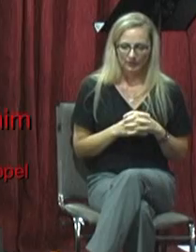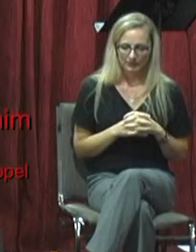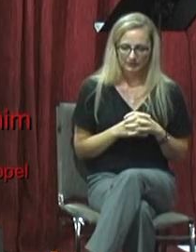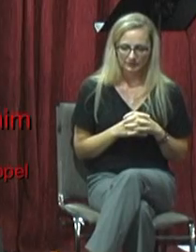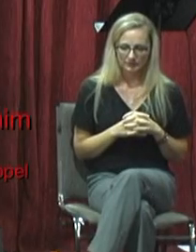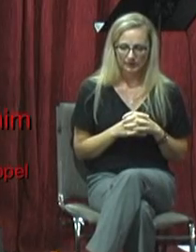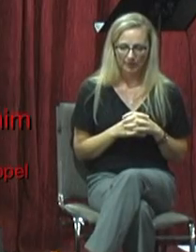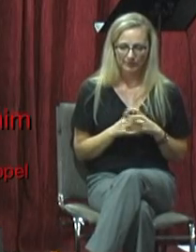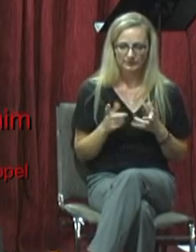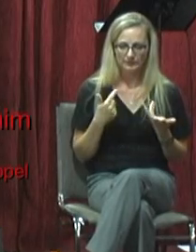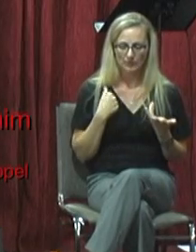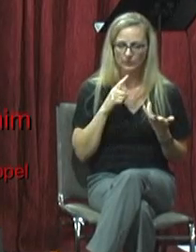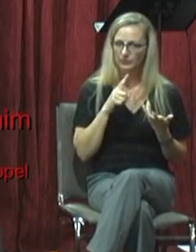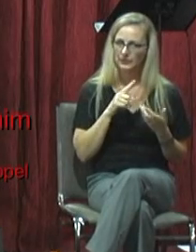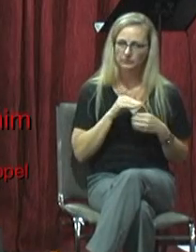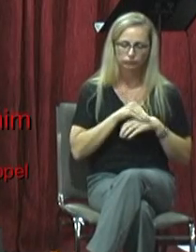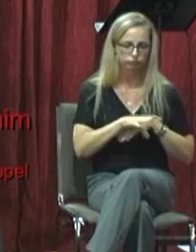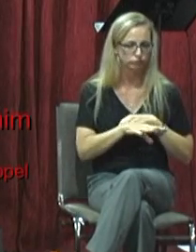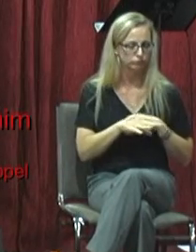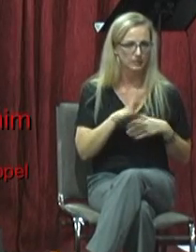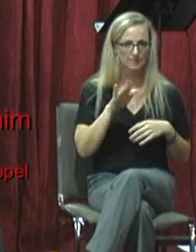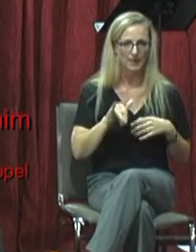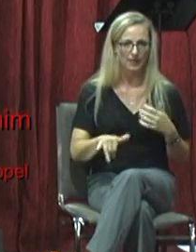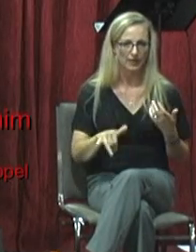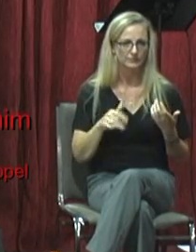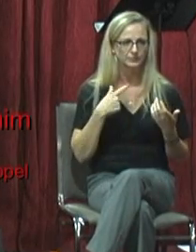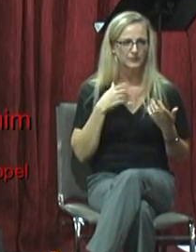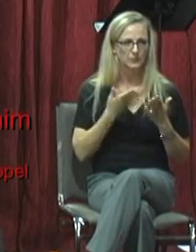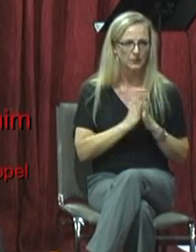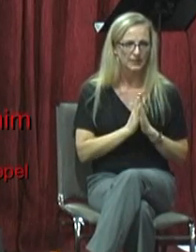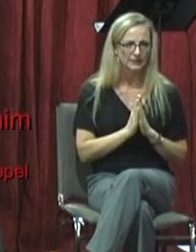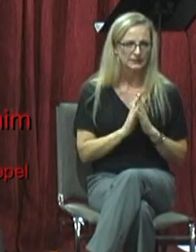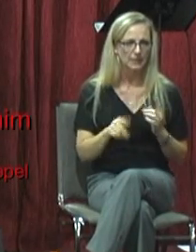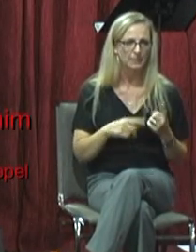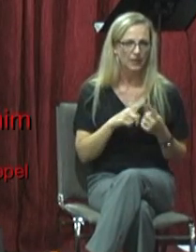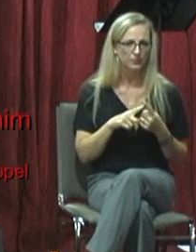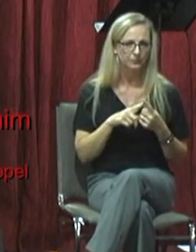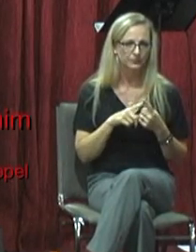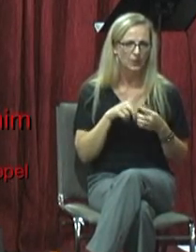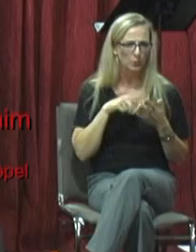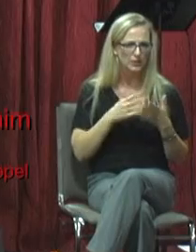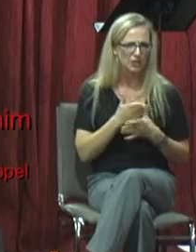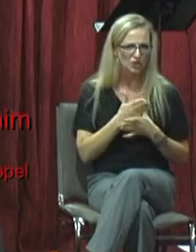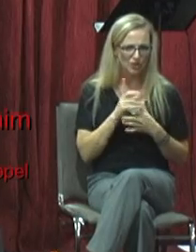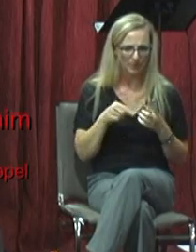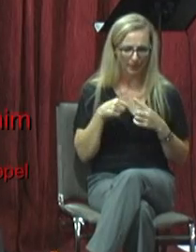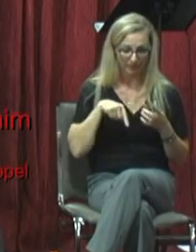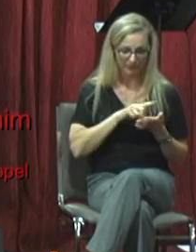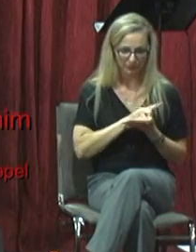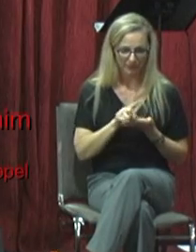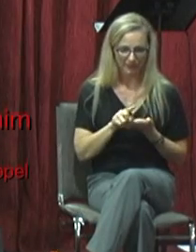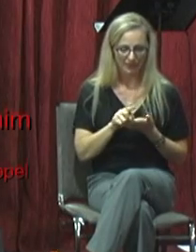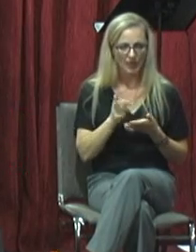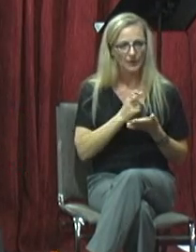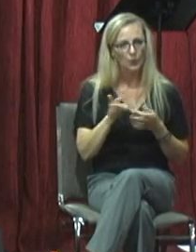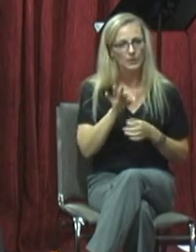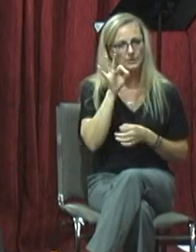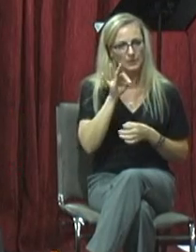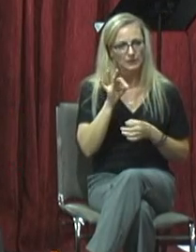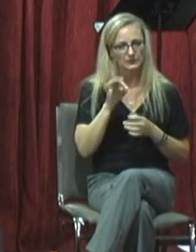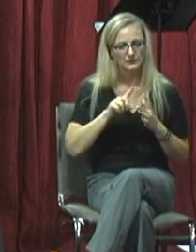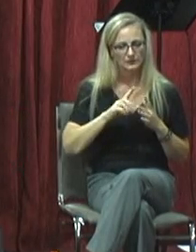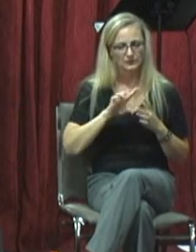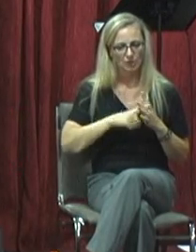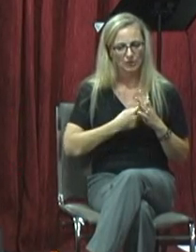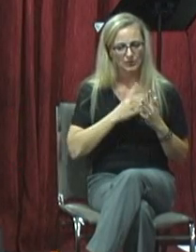I was impacted by that, and I was just praying about what to share about this week. And the Holy Spirit began to talk to me about